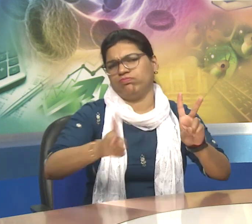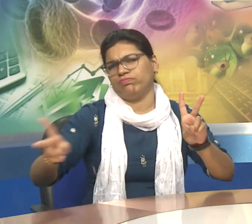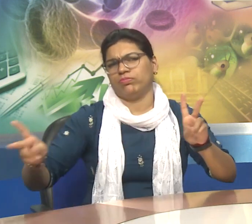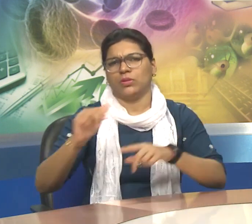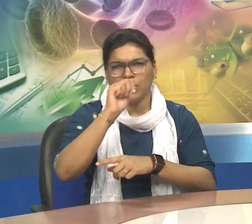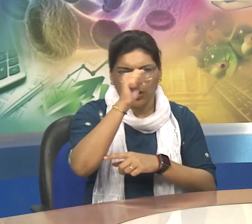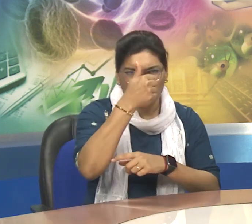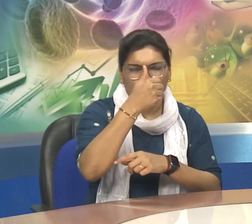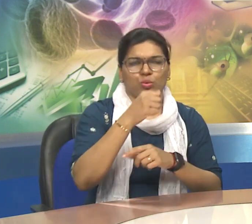Languages.